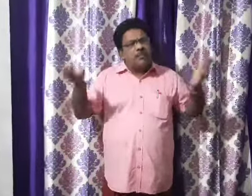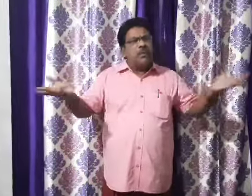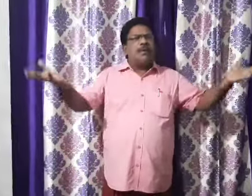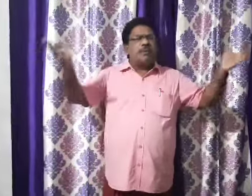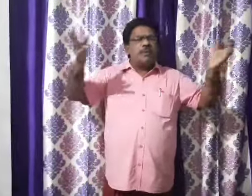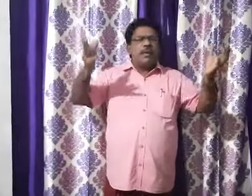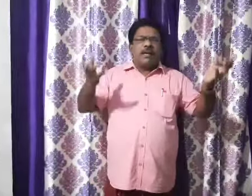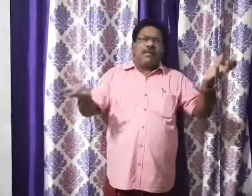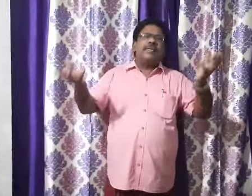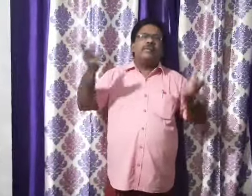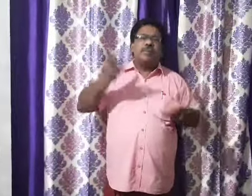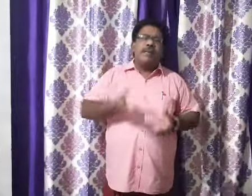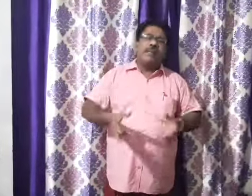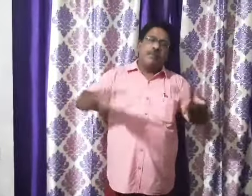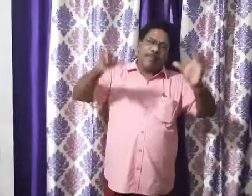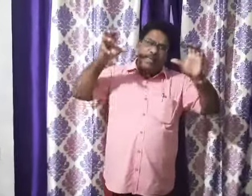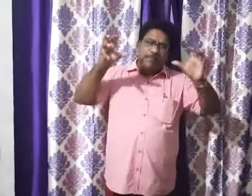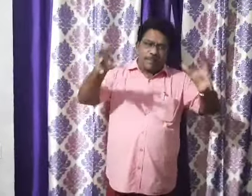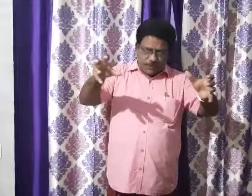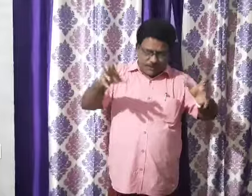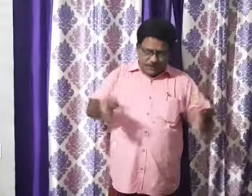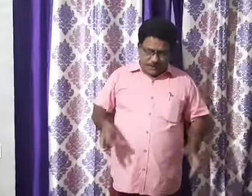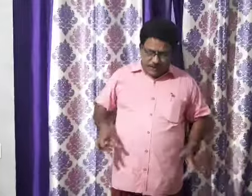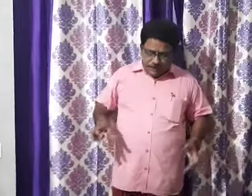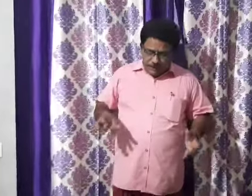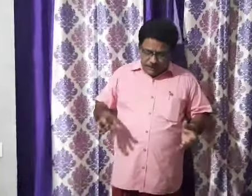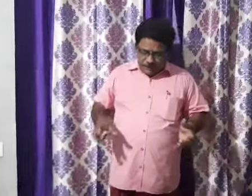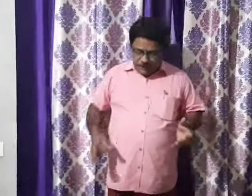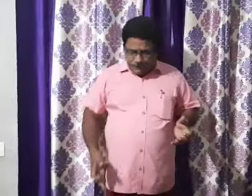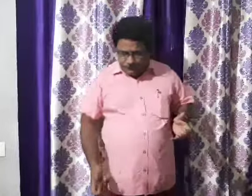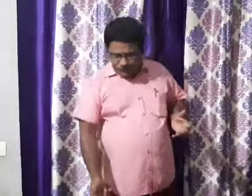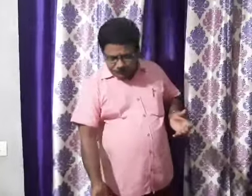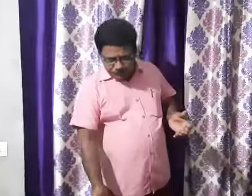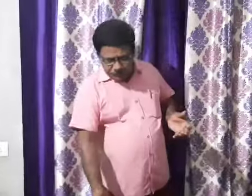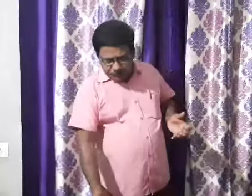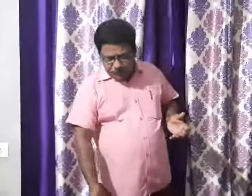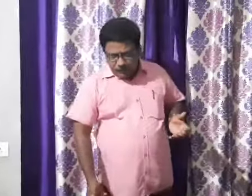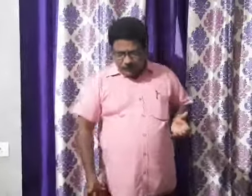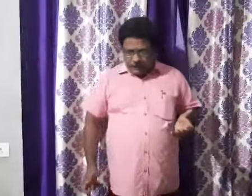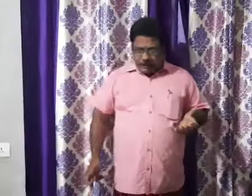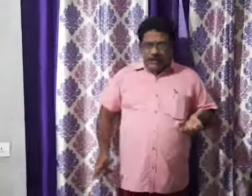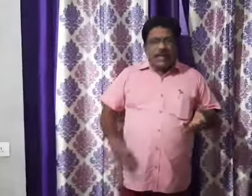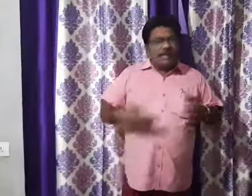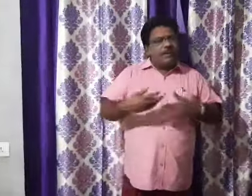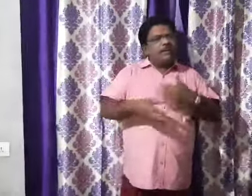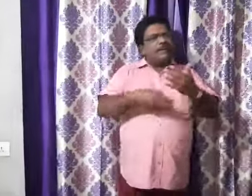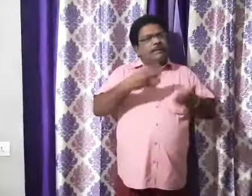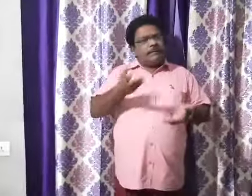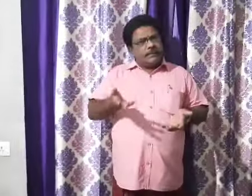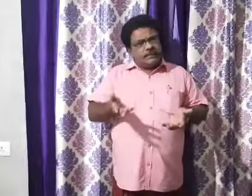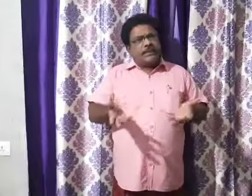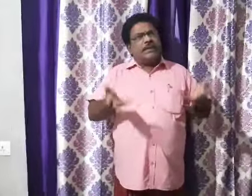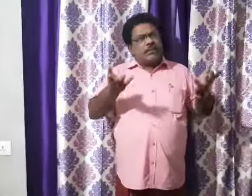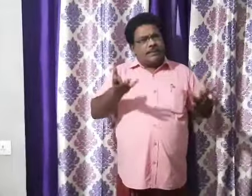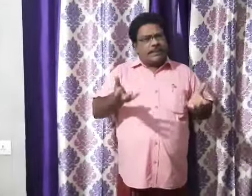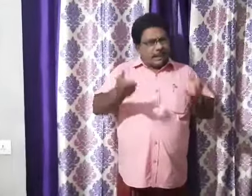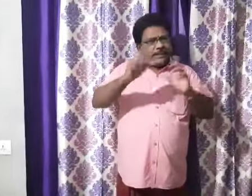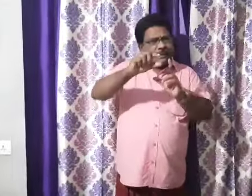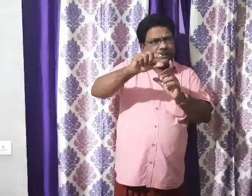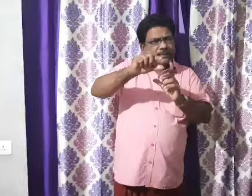more large number of people could be employed. Okay. Again, we know that if the government, another case,